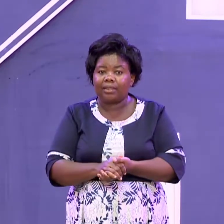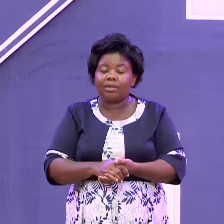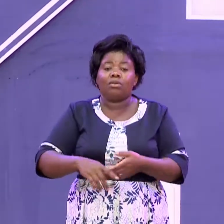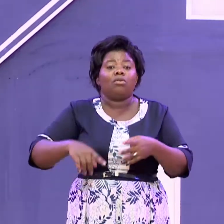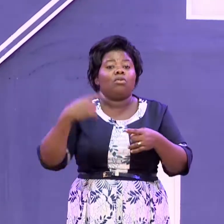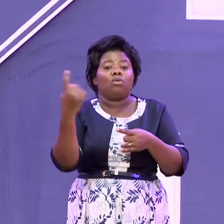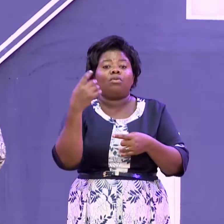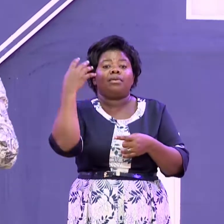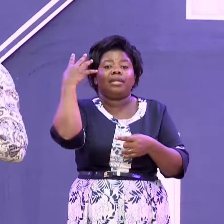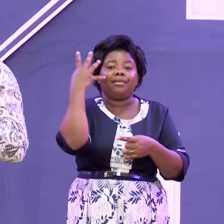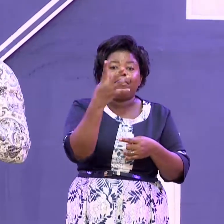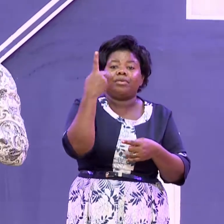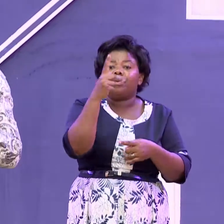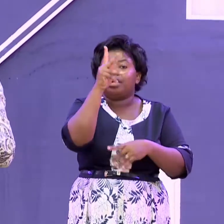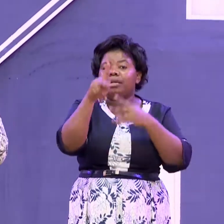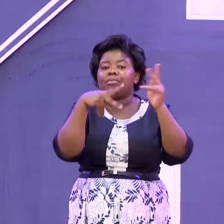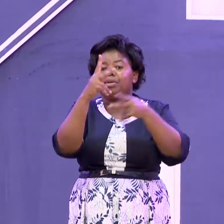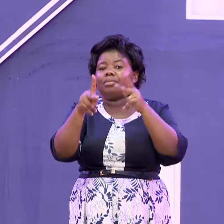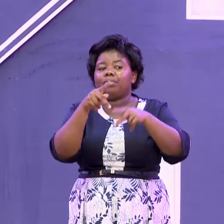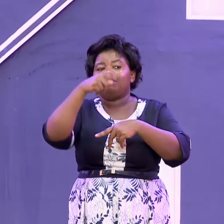only 41 people passed it.